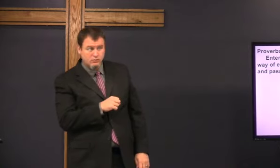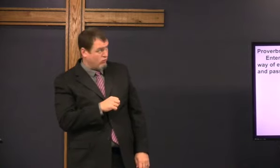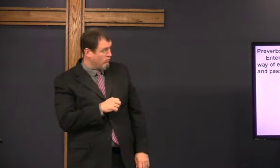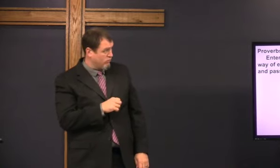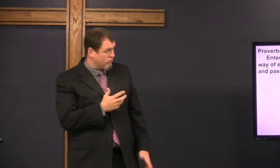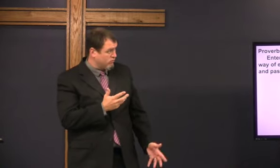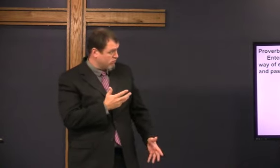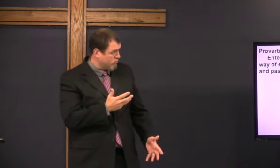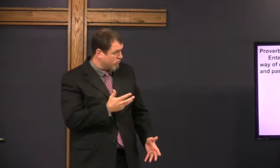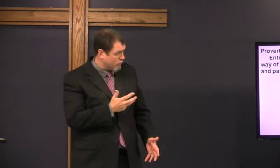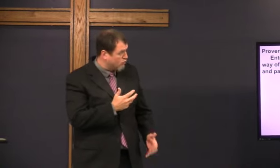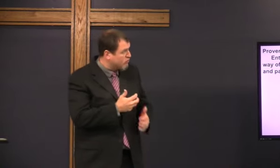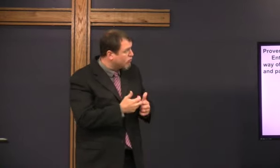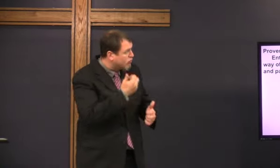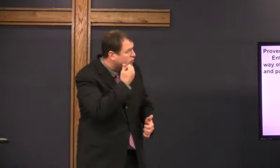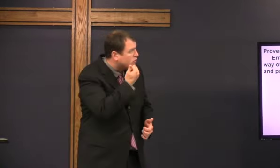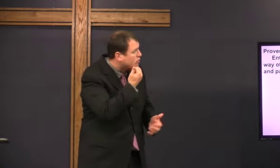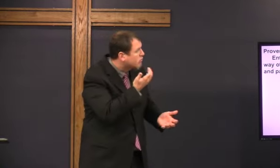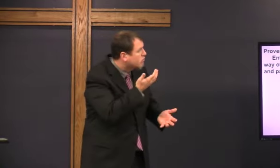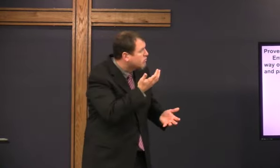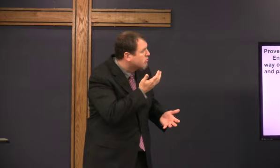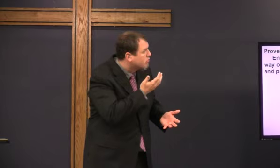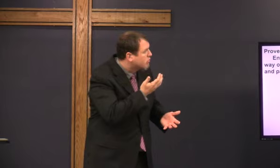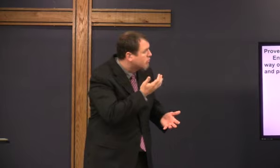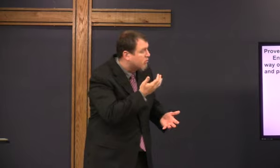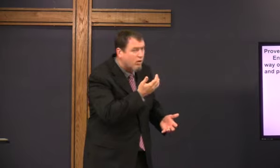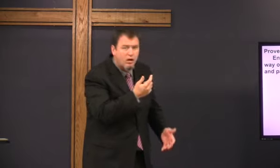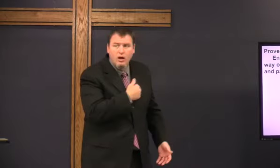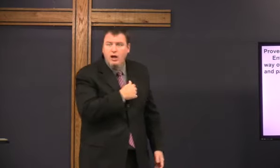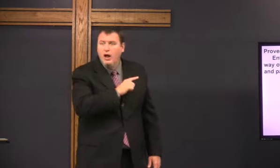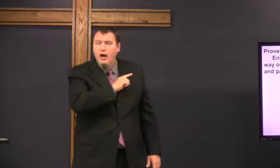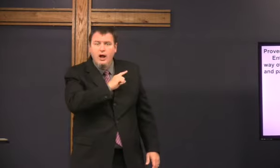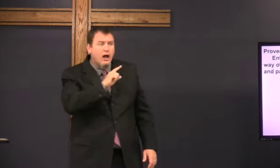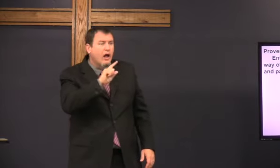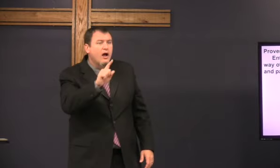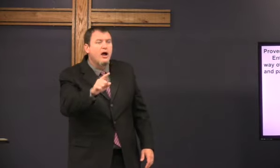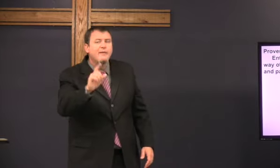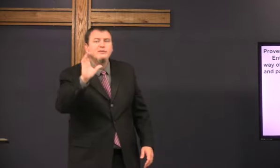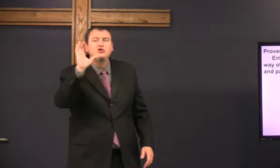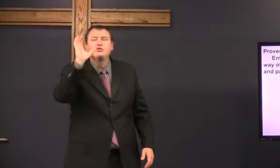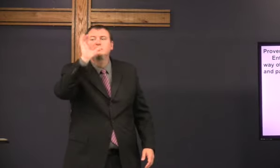So, what's wrong with that?